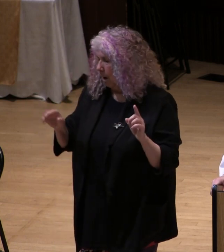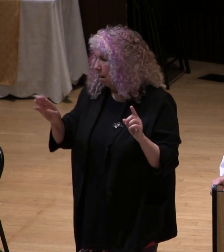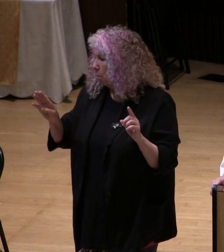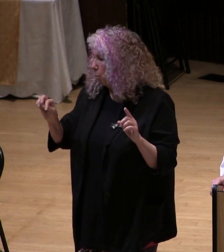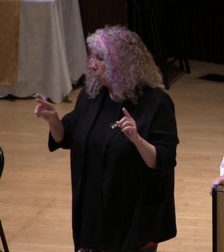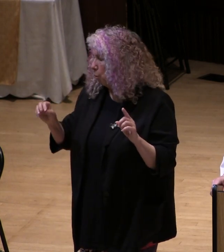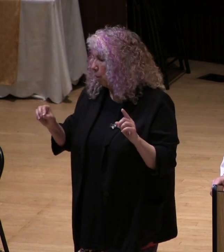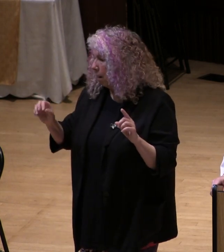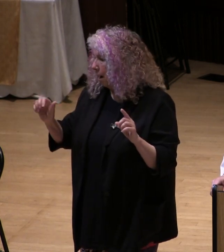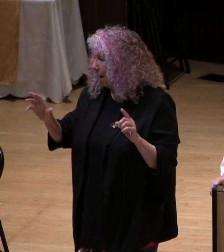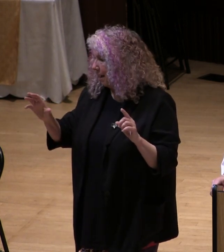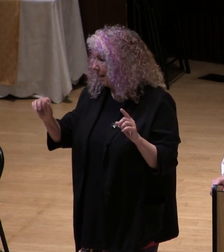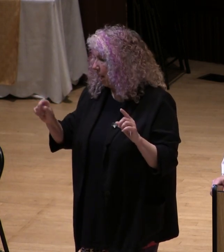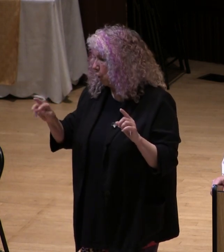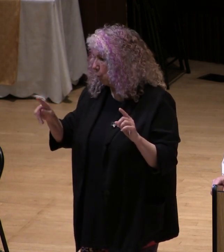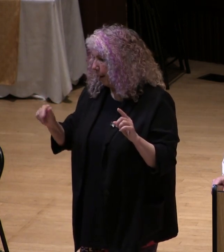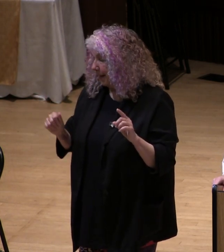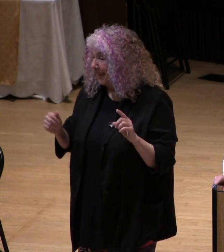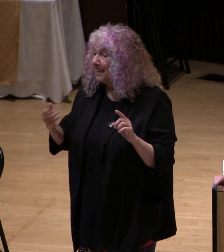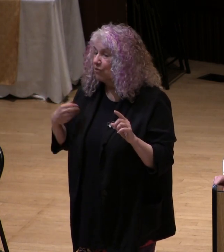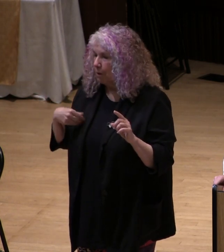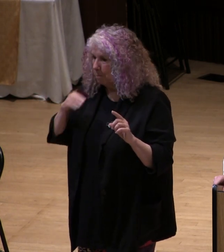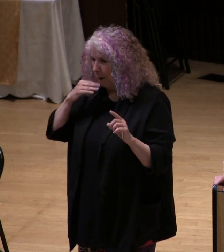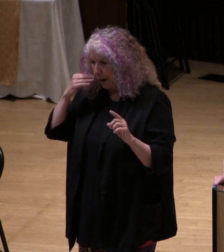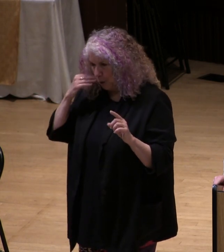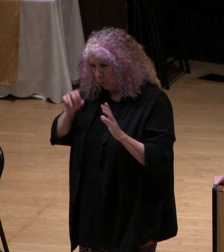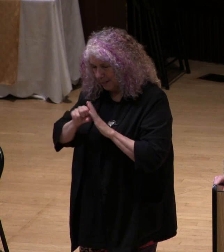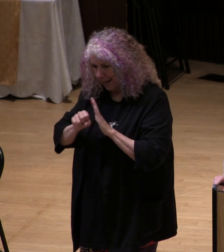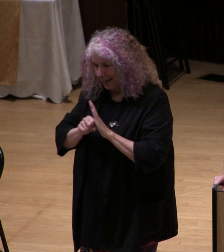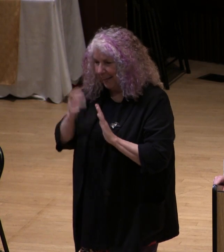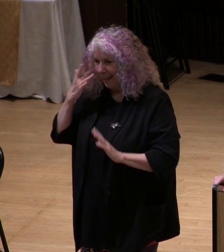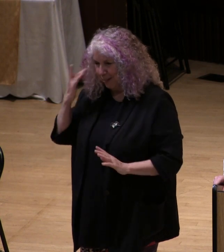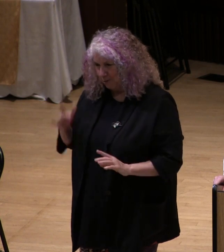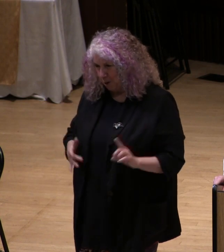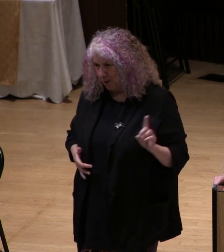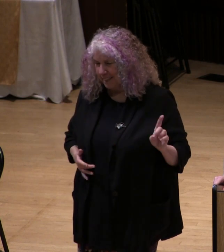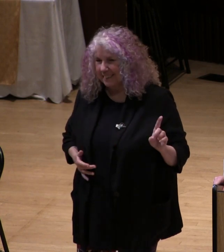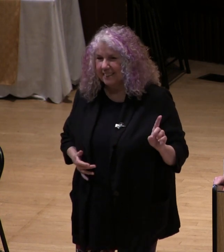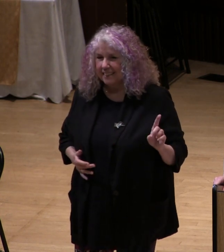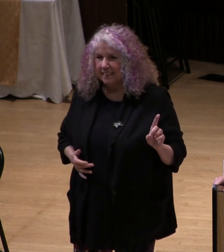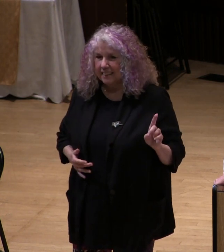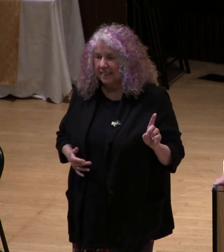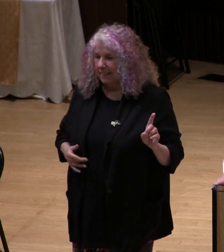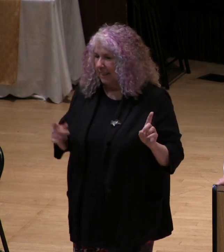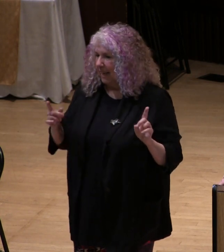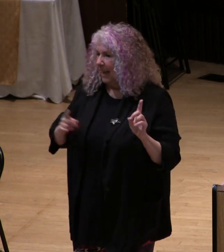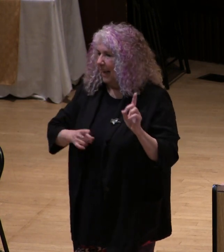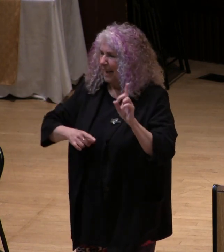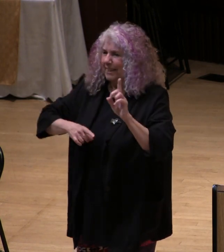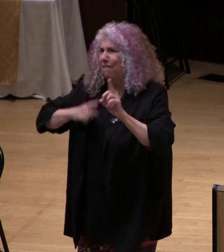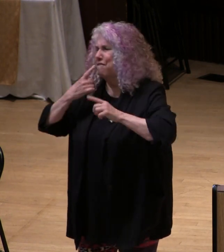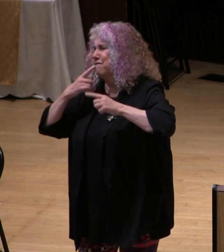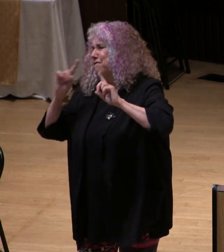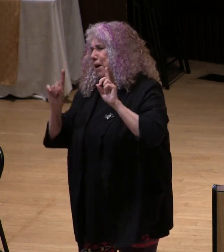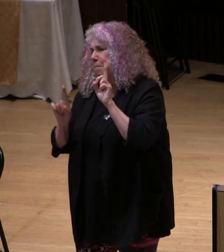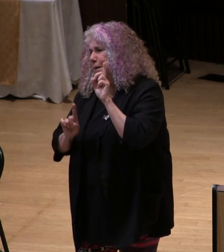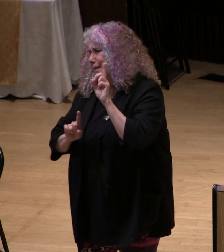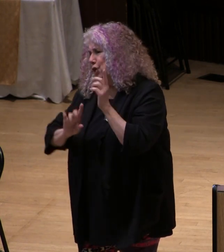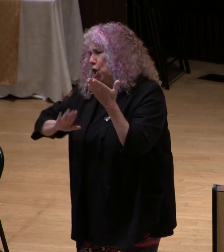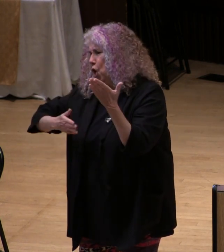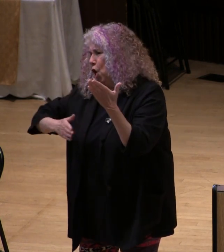Caterina. Bruno is from my home state, California. He is a celebrity chef. He runs a restaurant in Los